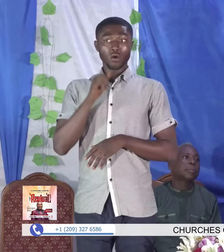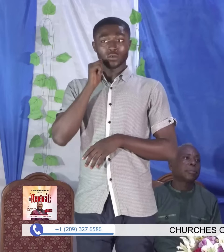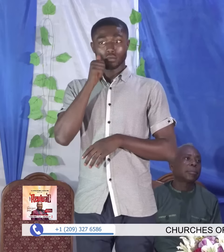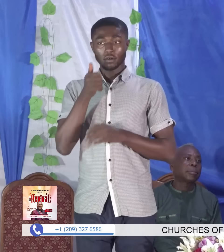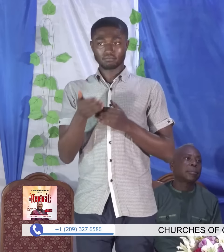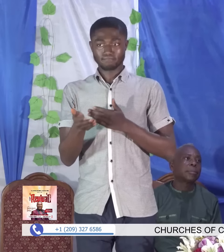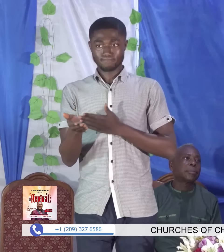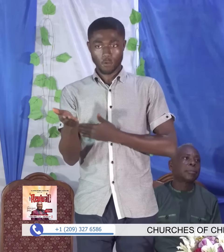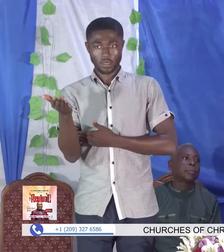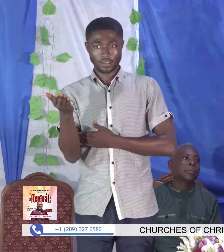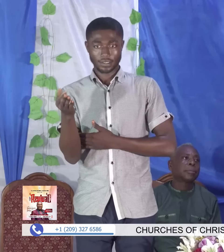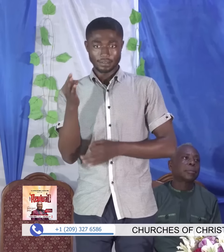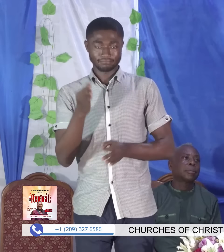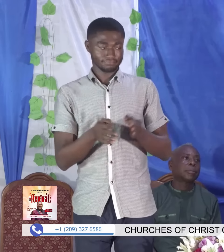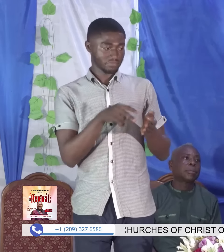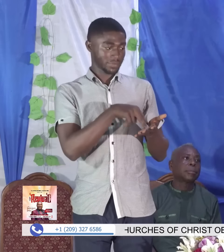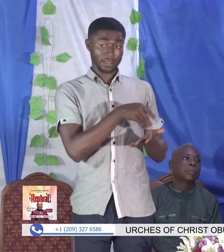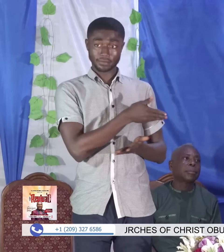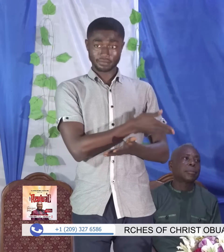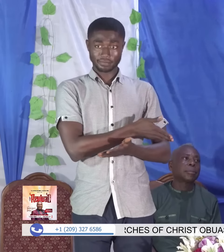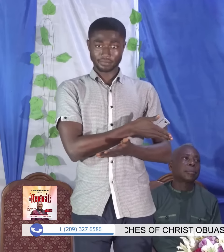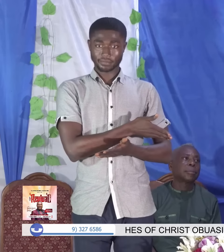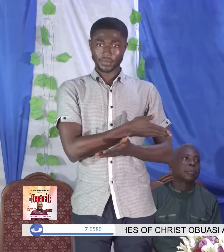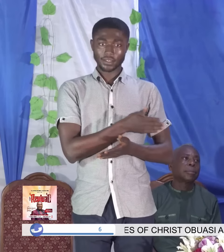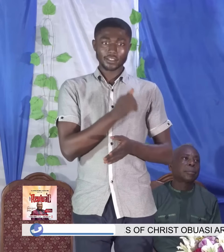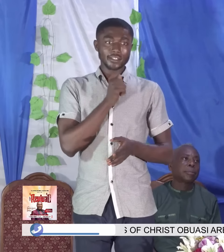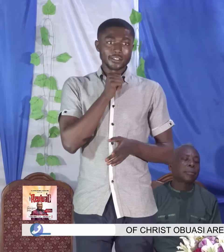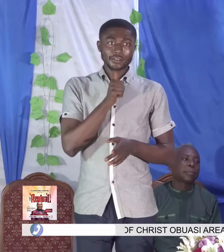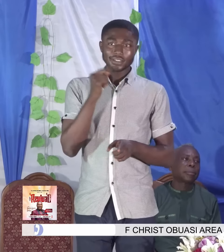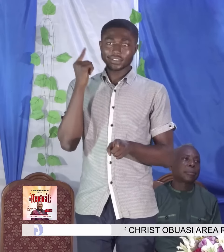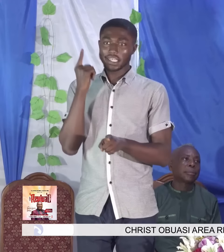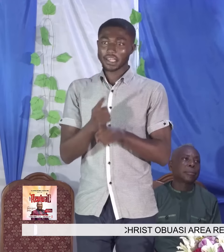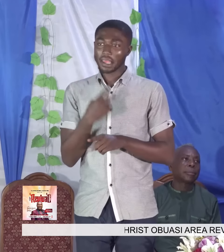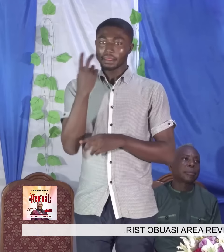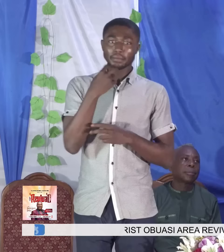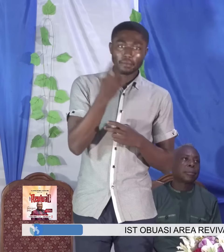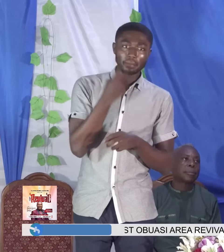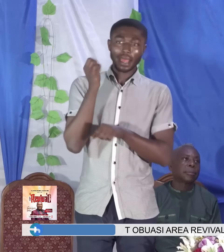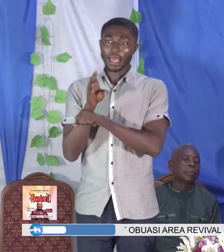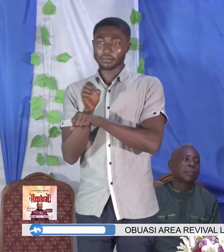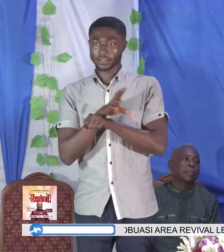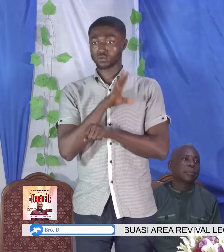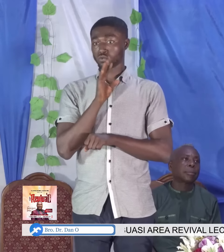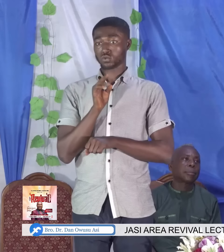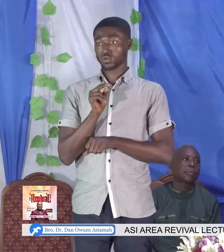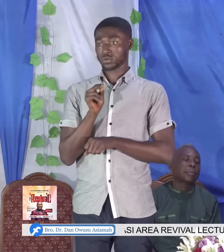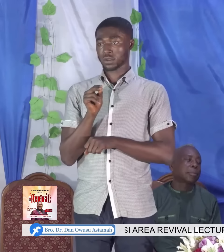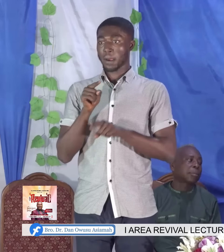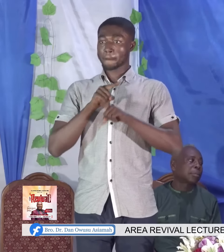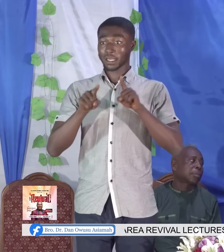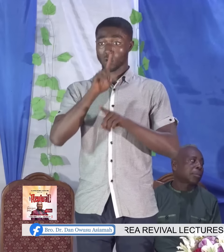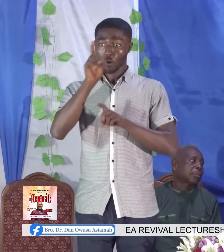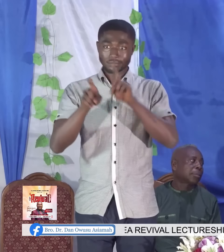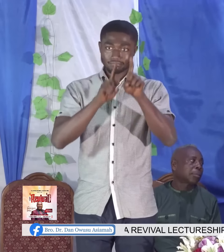and Opano, Samibina, ha. Mimeka, as in Biabu. Nemo. Asem bisa